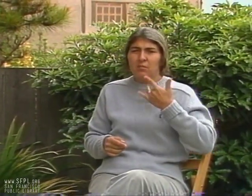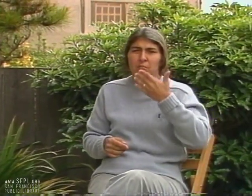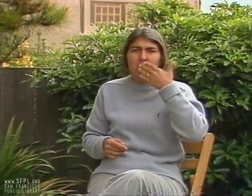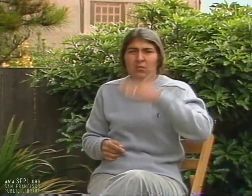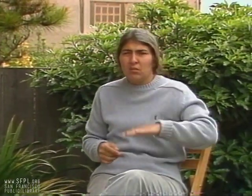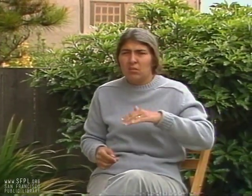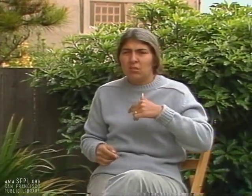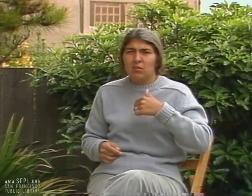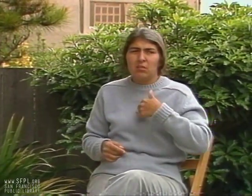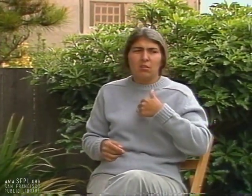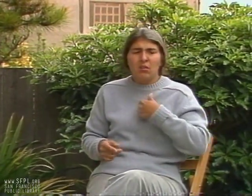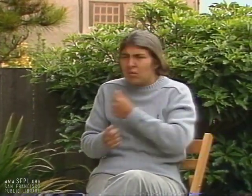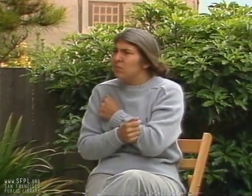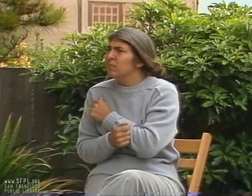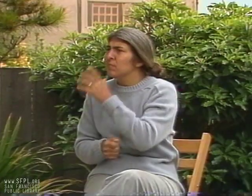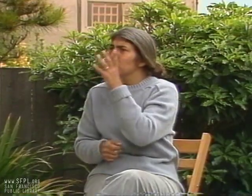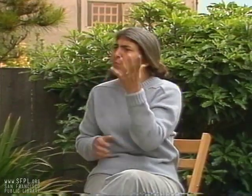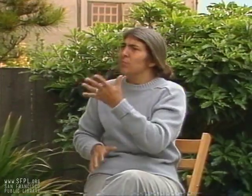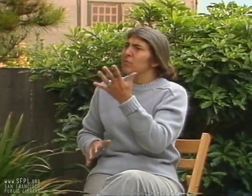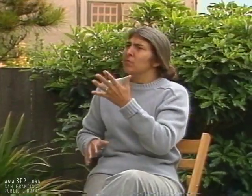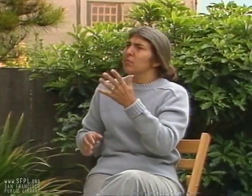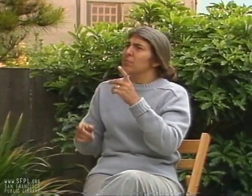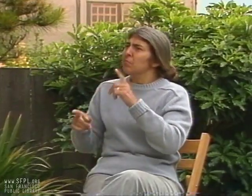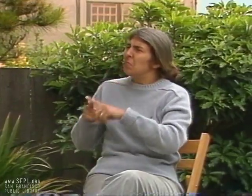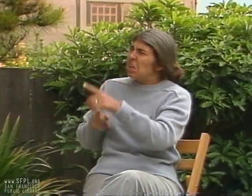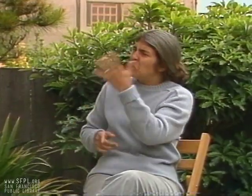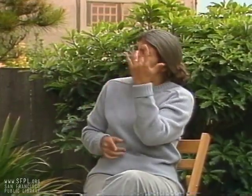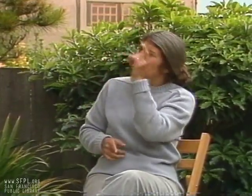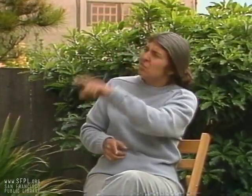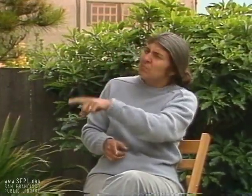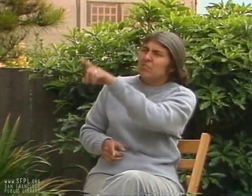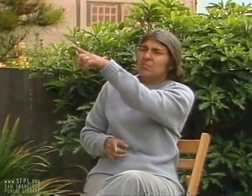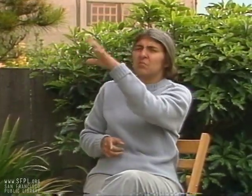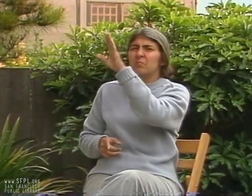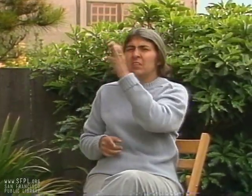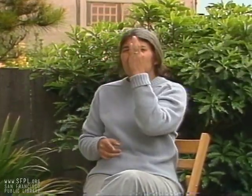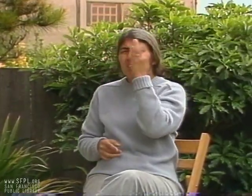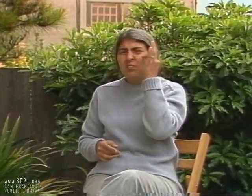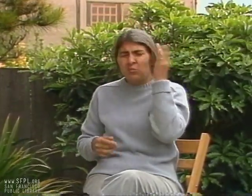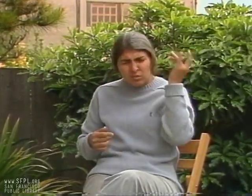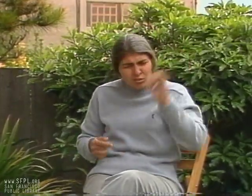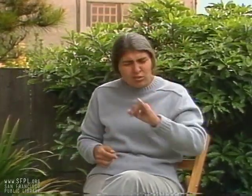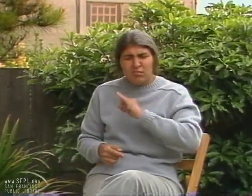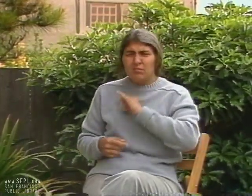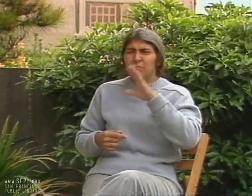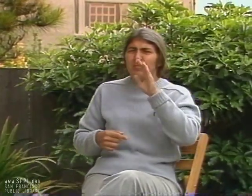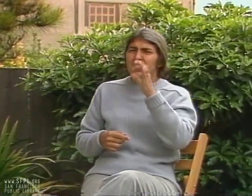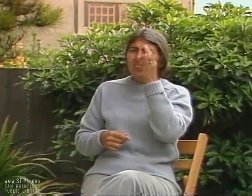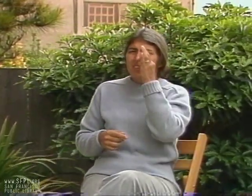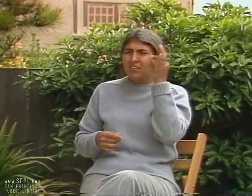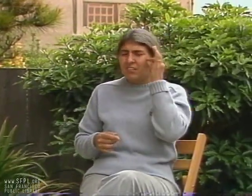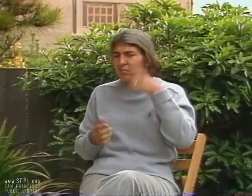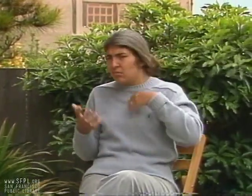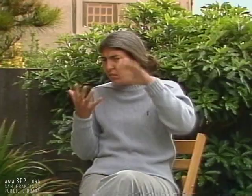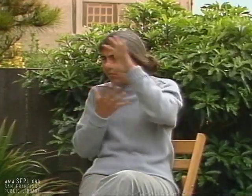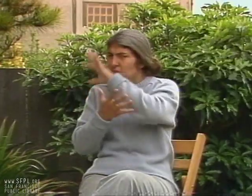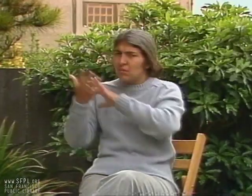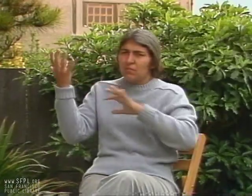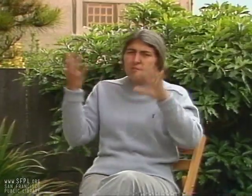I felt so hurt, so confused. I loved my grandmother, but I thought, why is she